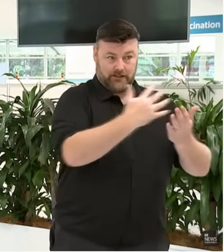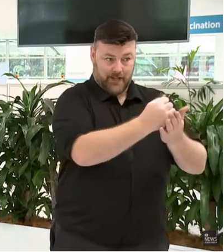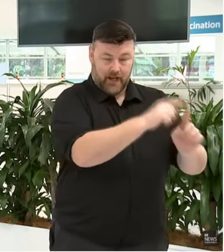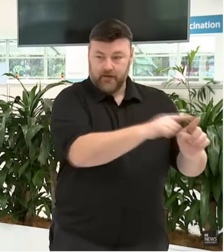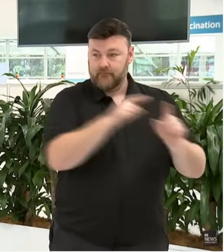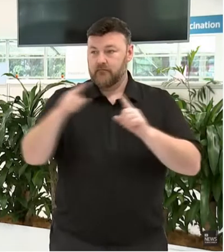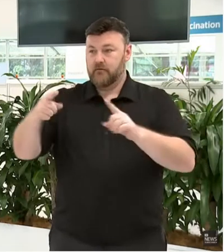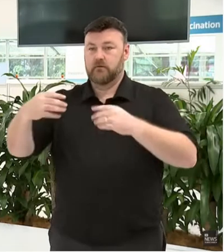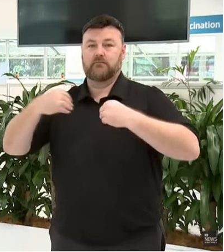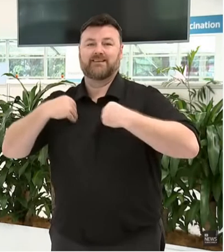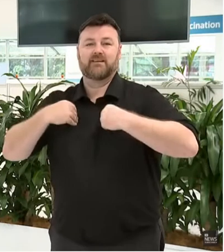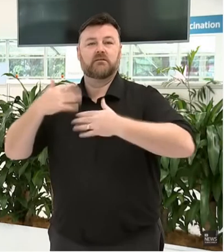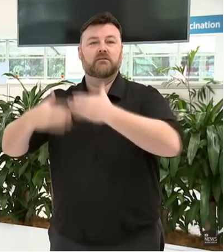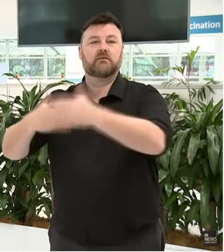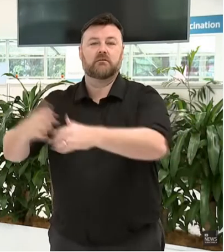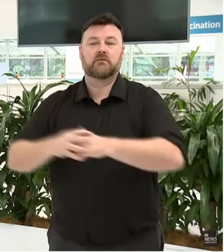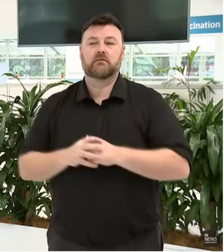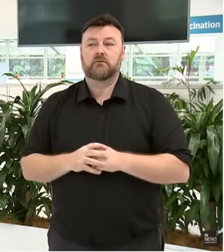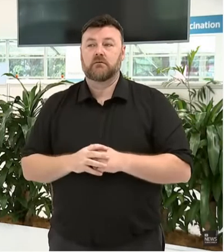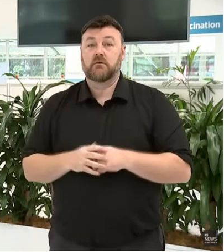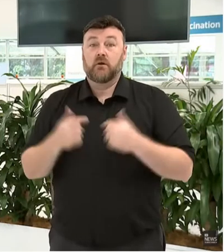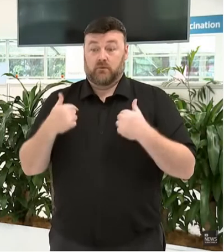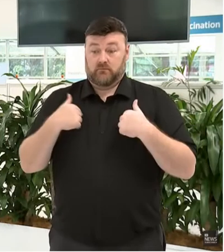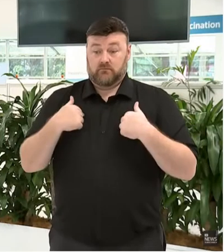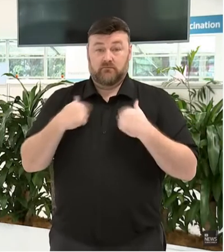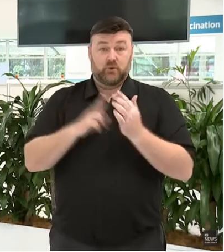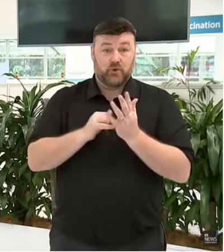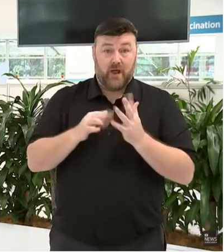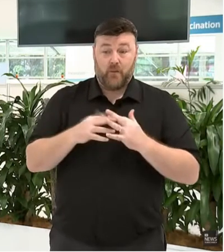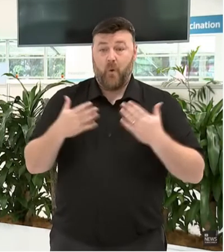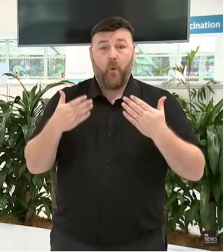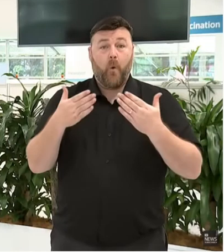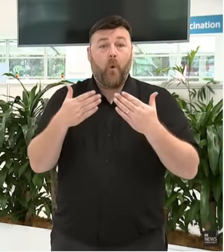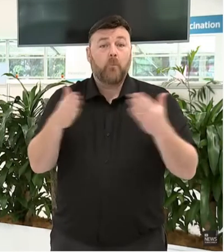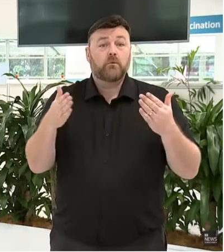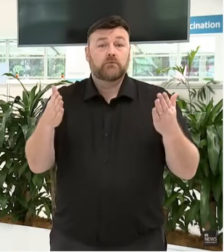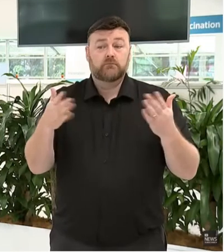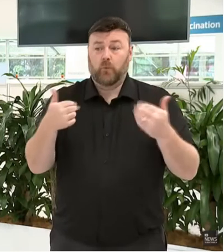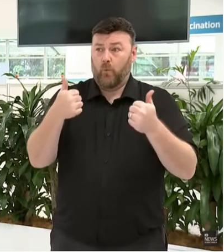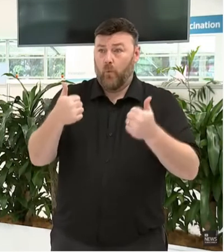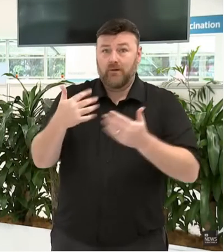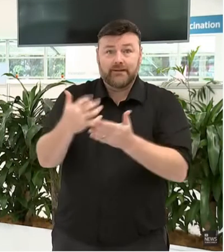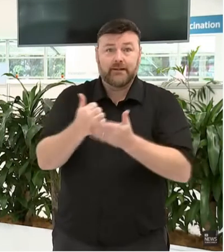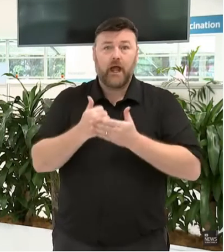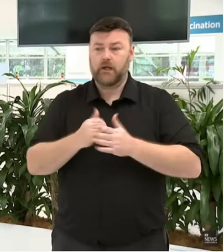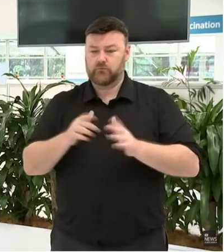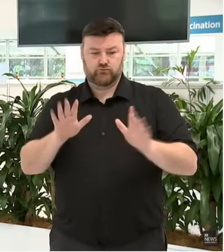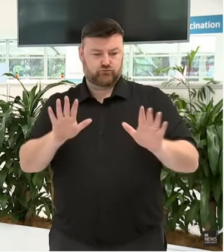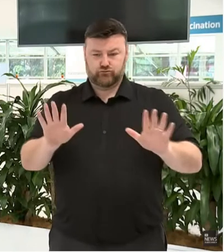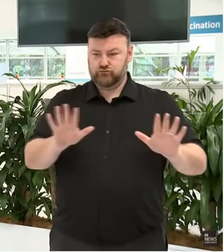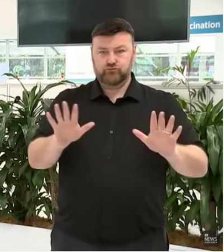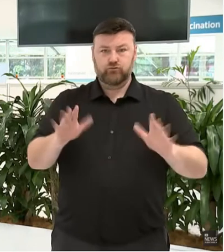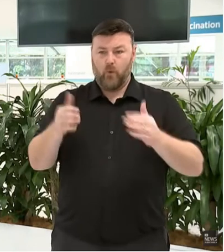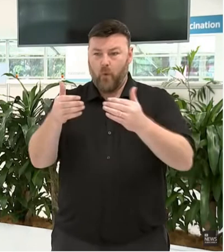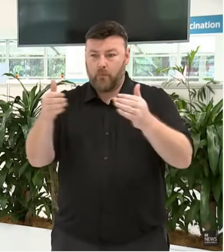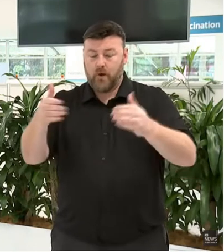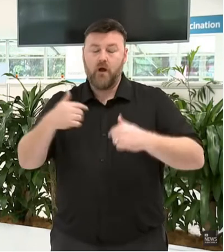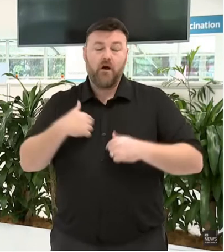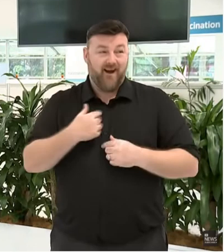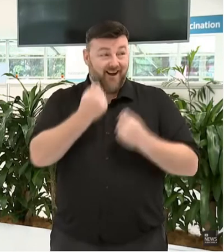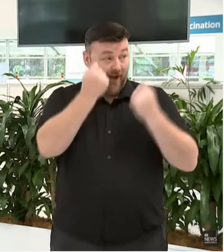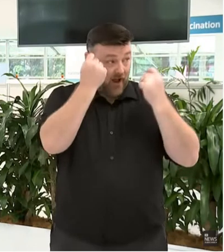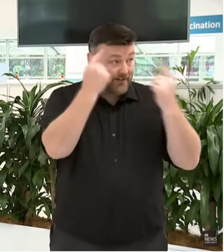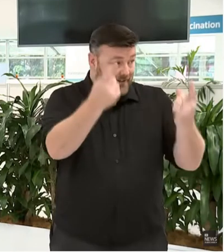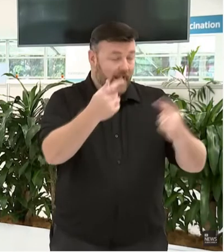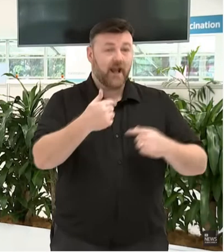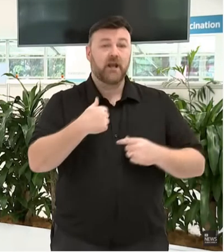state throughout this period of time in a way that is safe. Now, I understand that as cases increase, as we